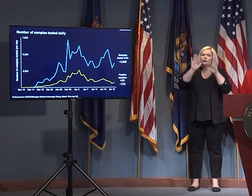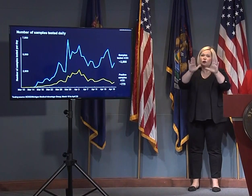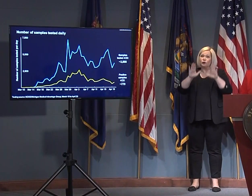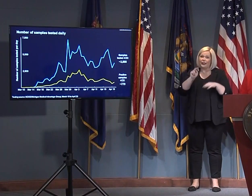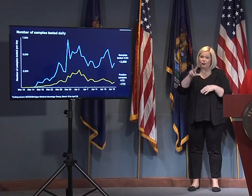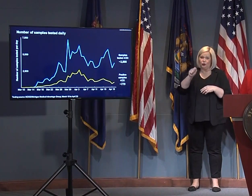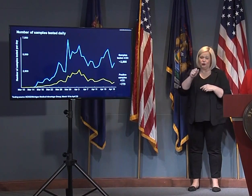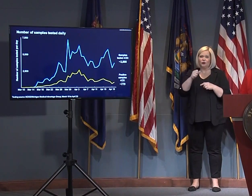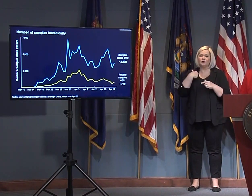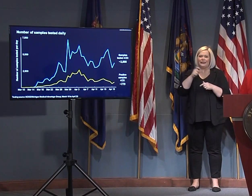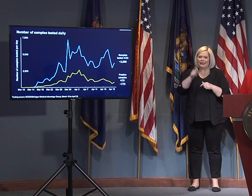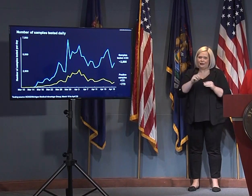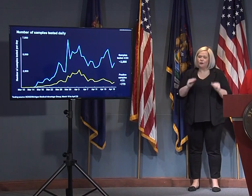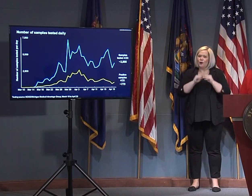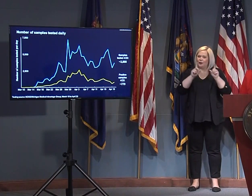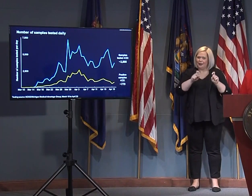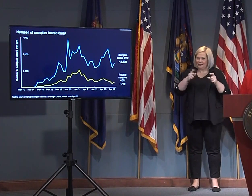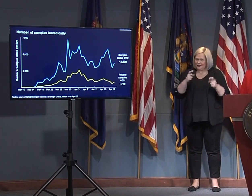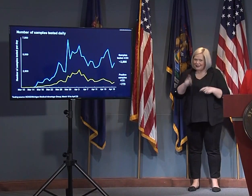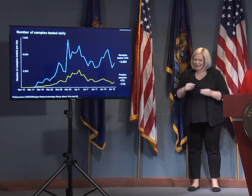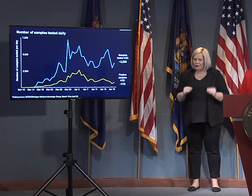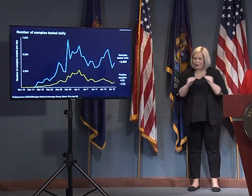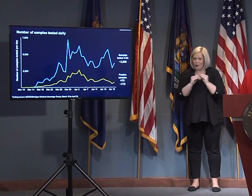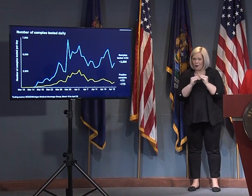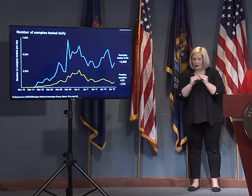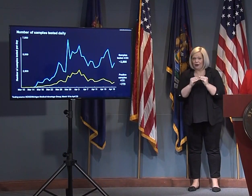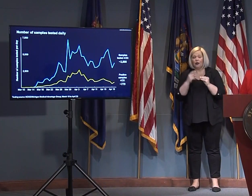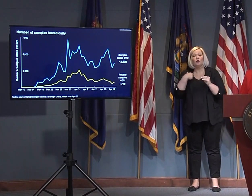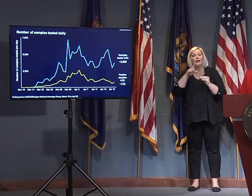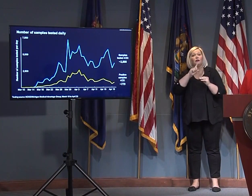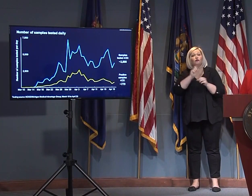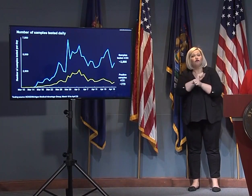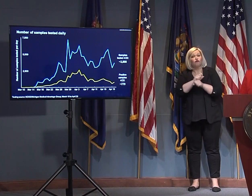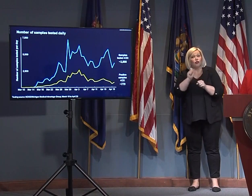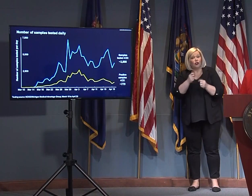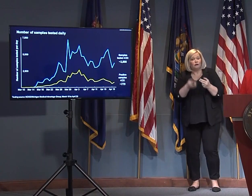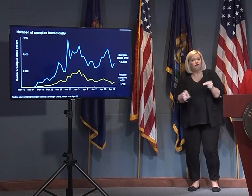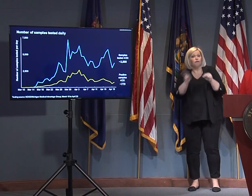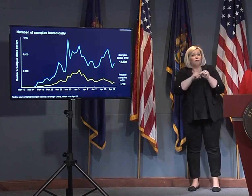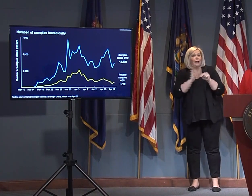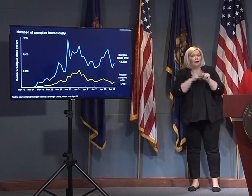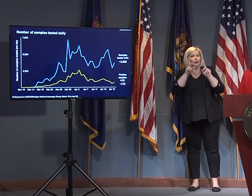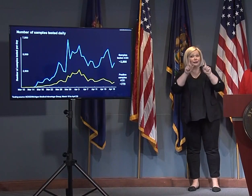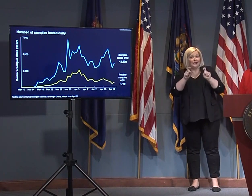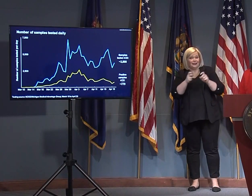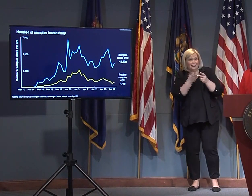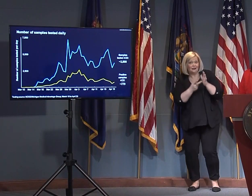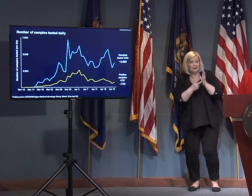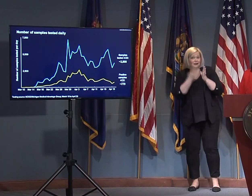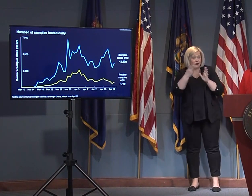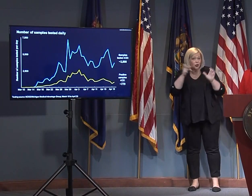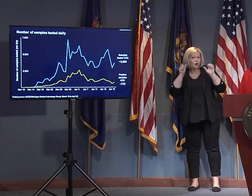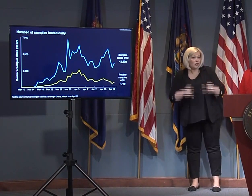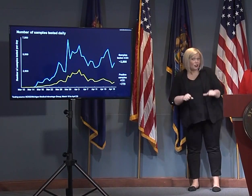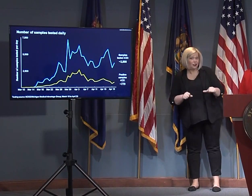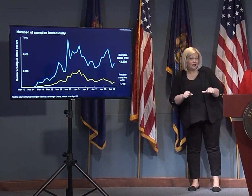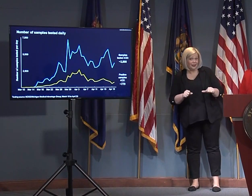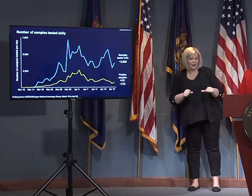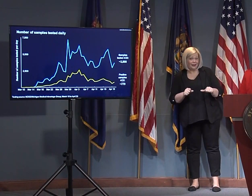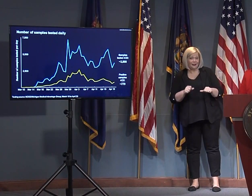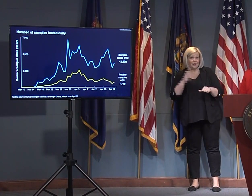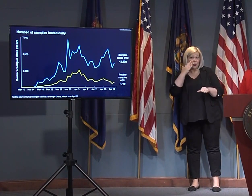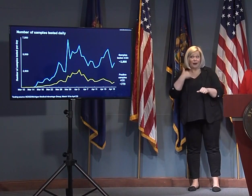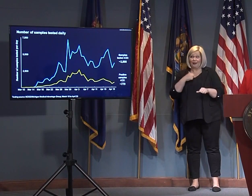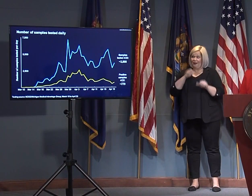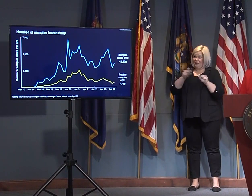to do on this front. We could do twice as much testing as we are currently doing. And so knowing that we've got that